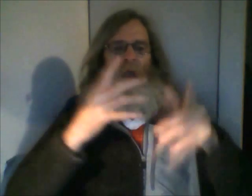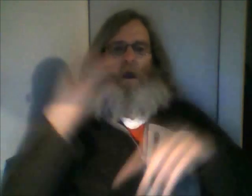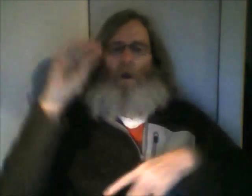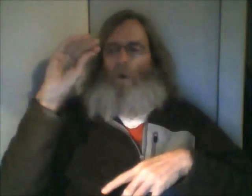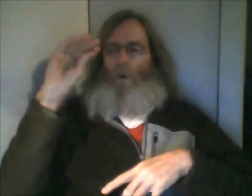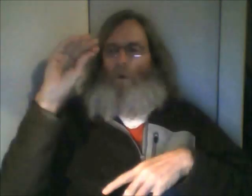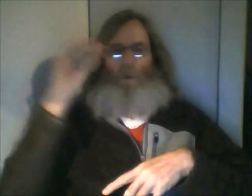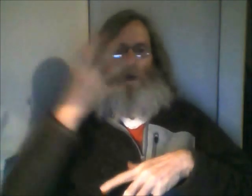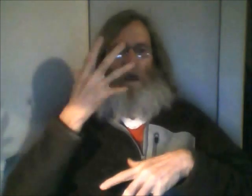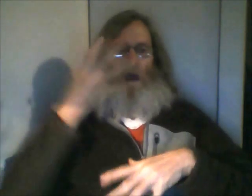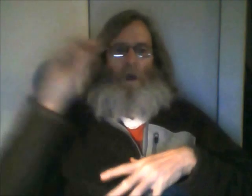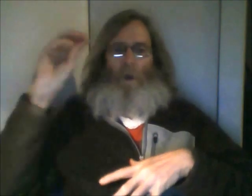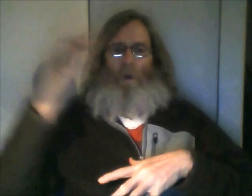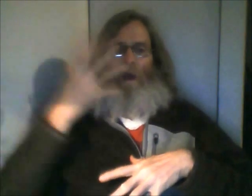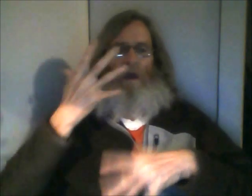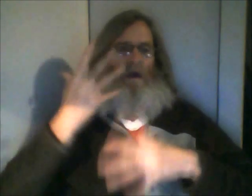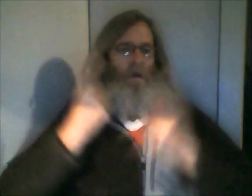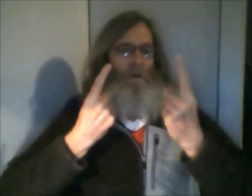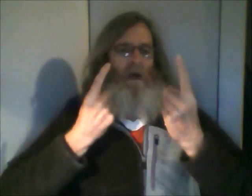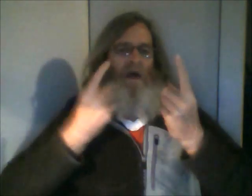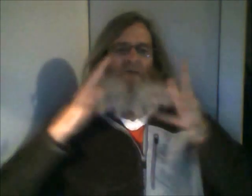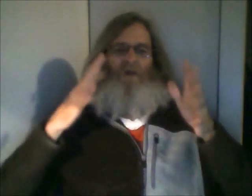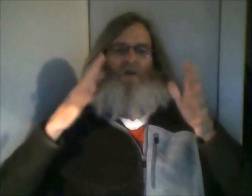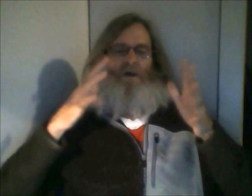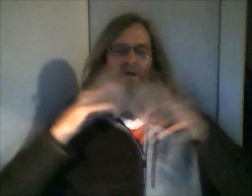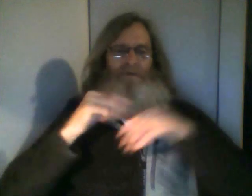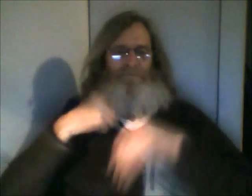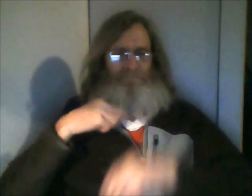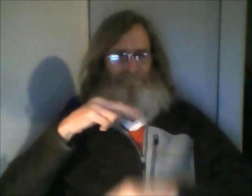The surface must be perfectly smooth before they can paint it.